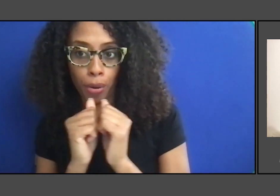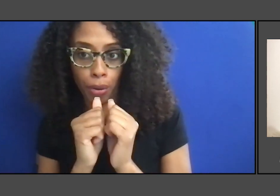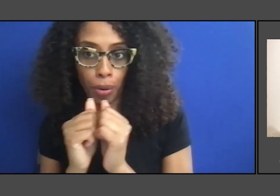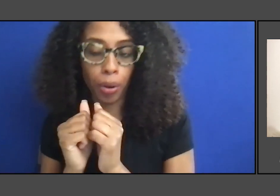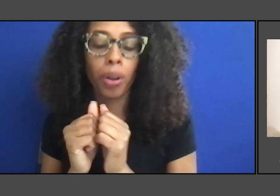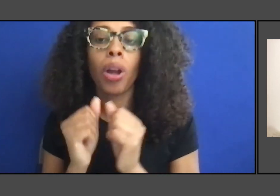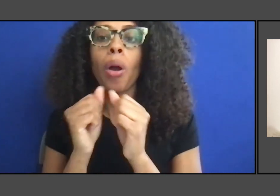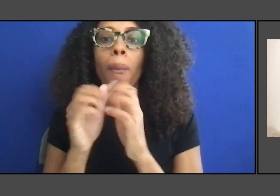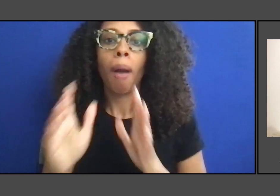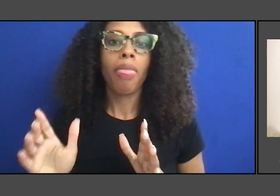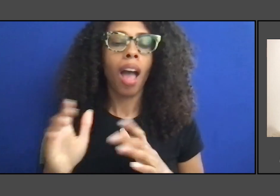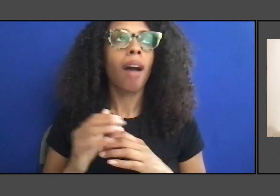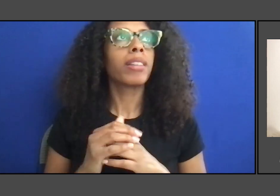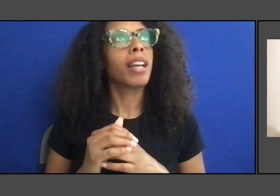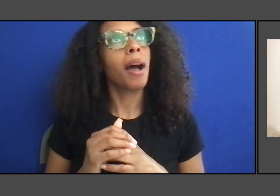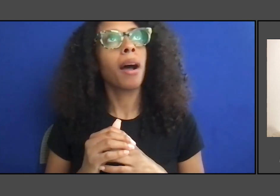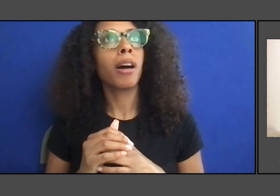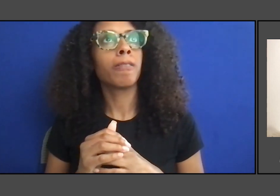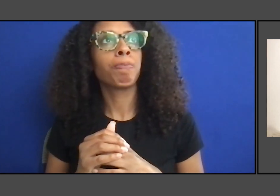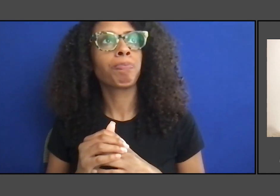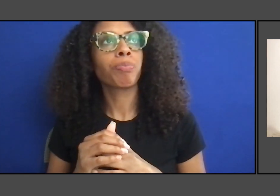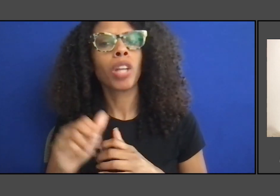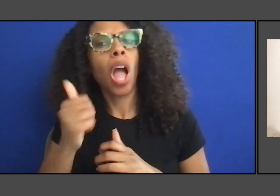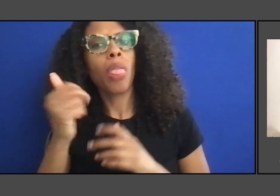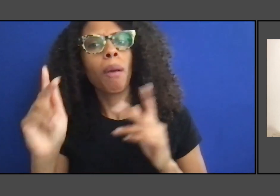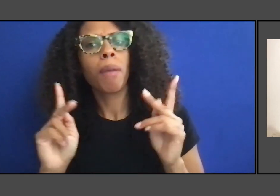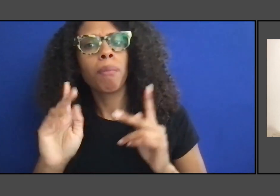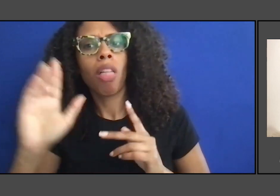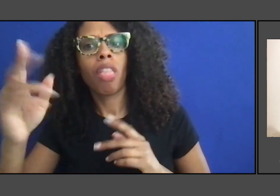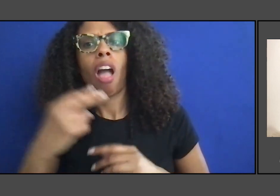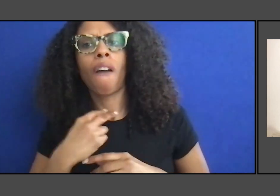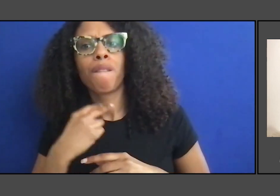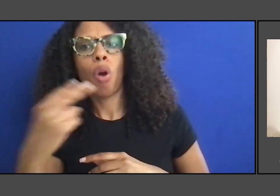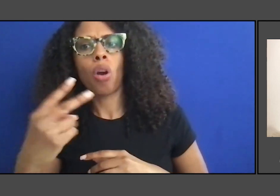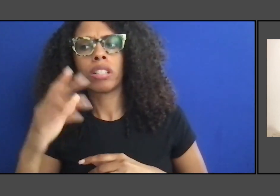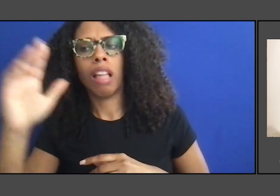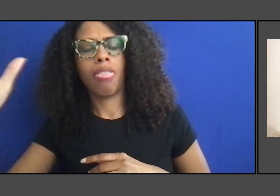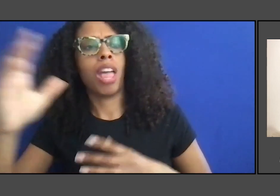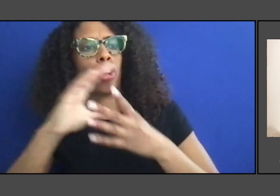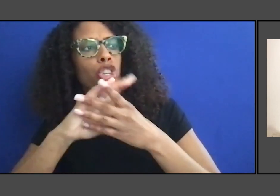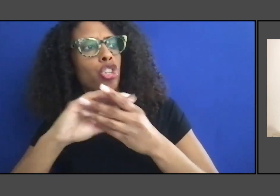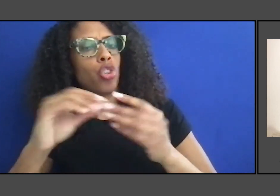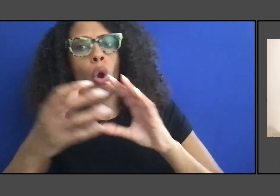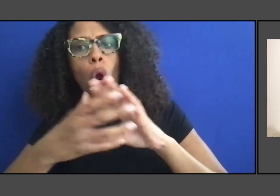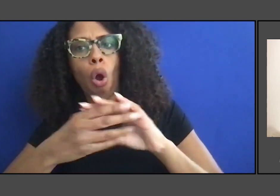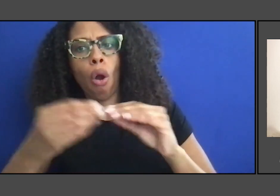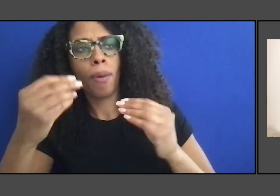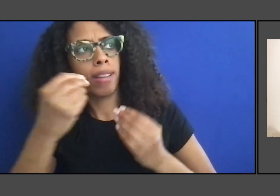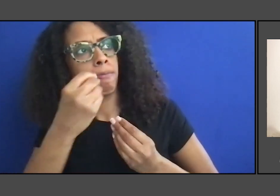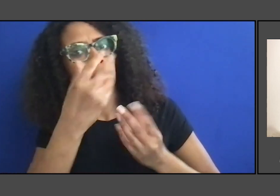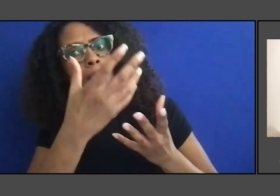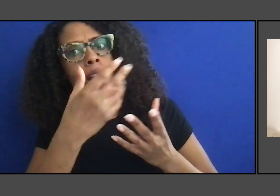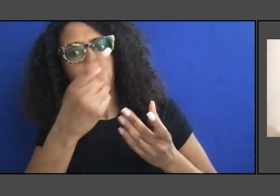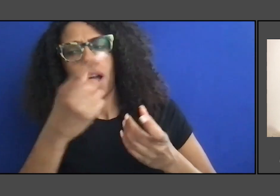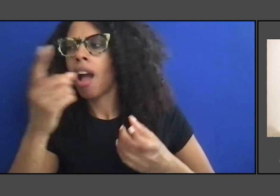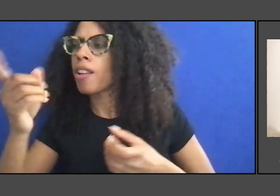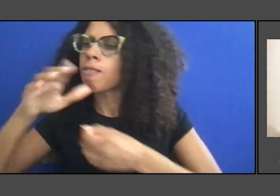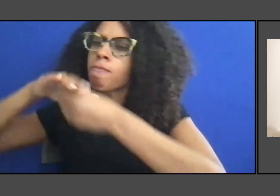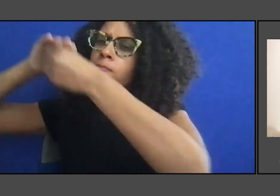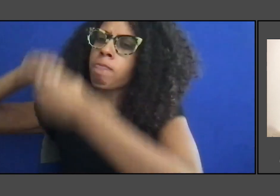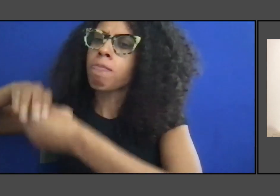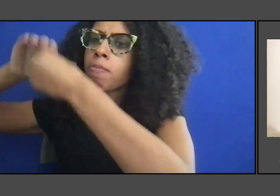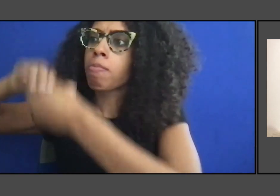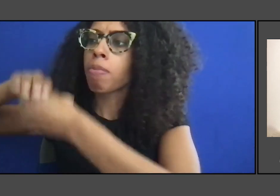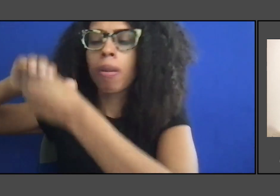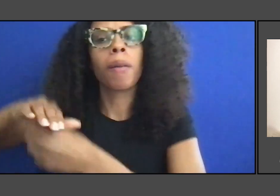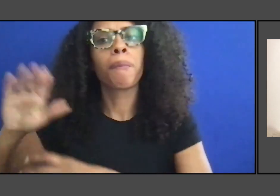squashing one's voice, telling one's story. There's multiple. I think more has probably been